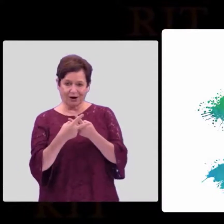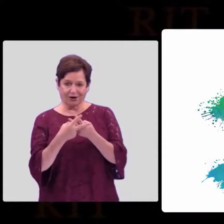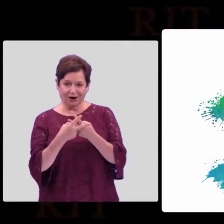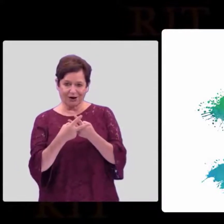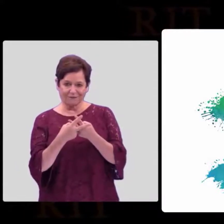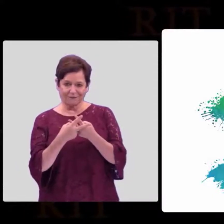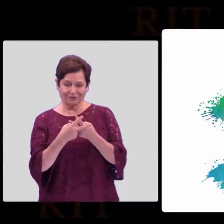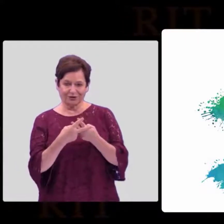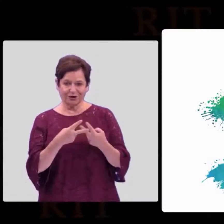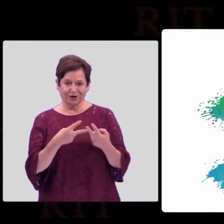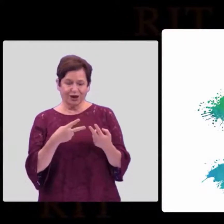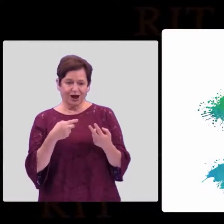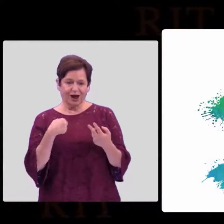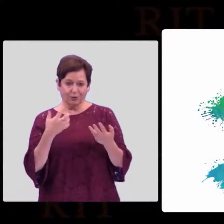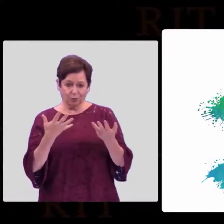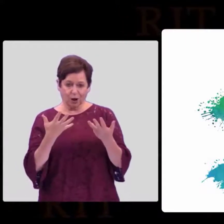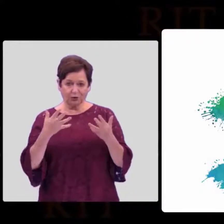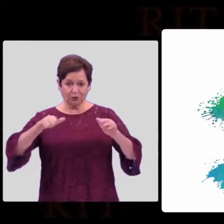archives.